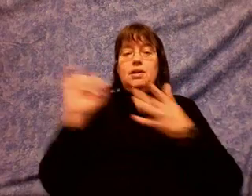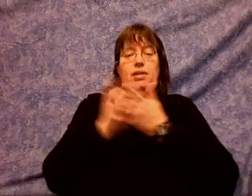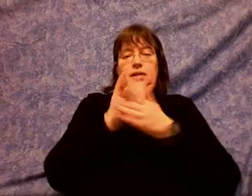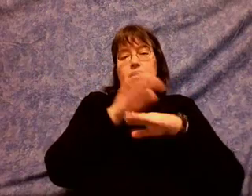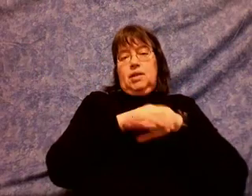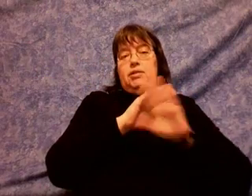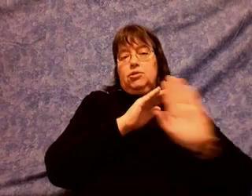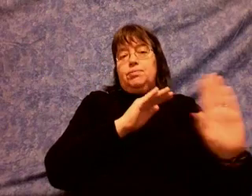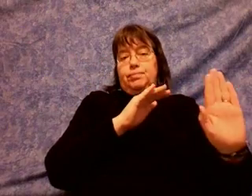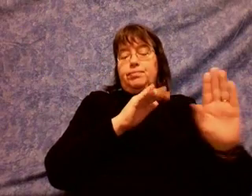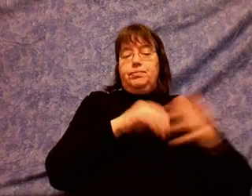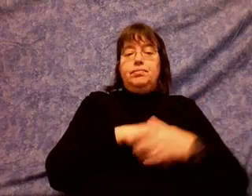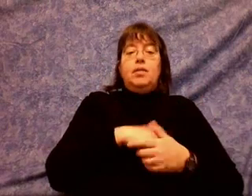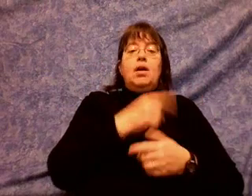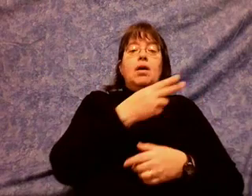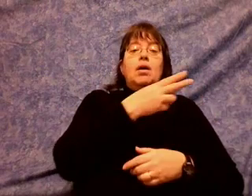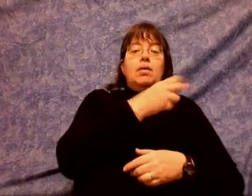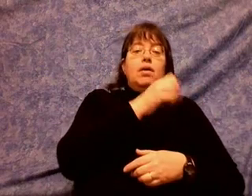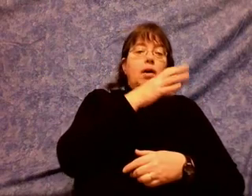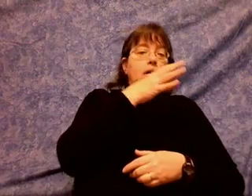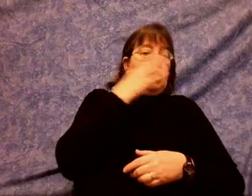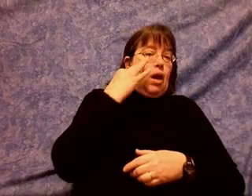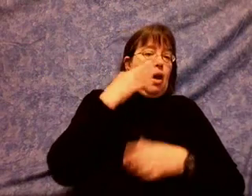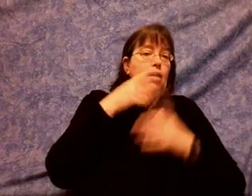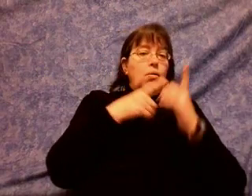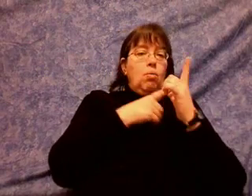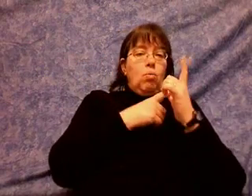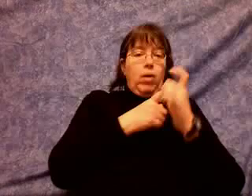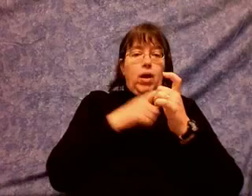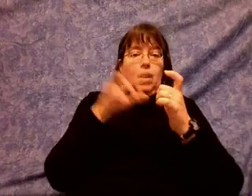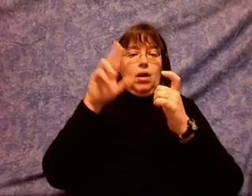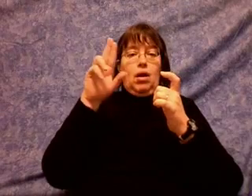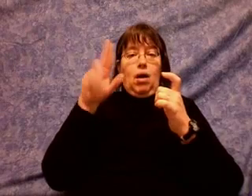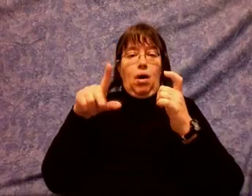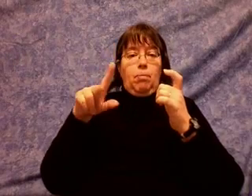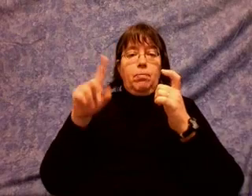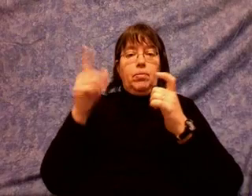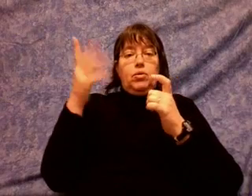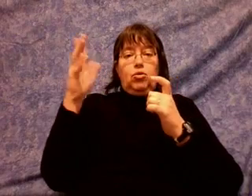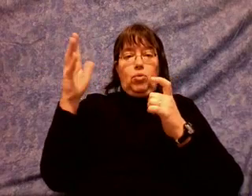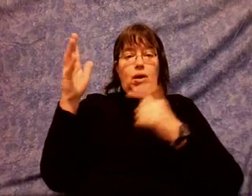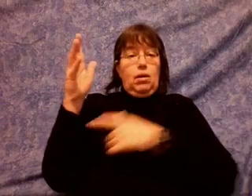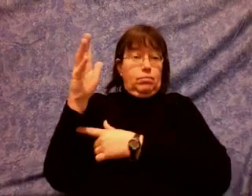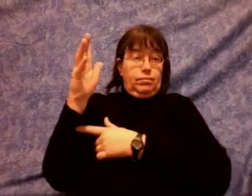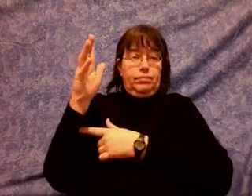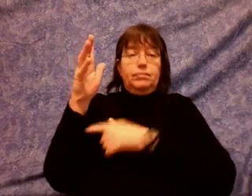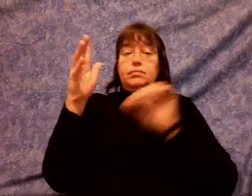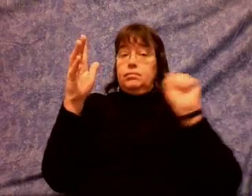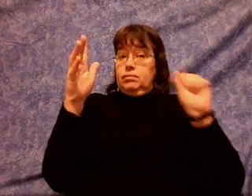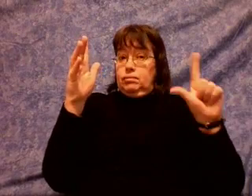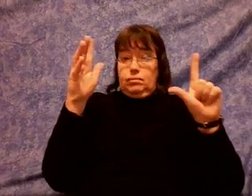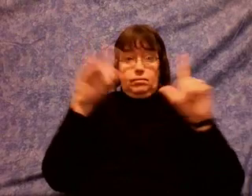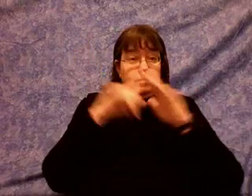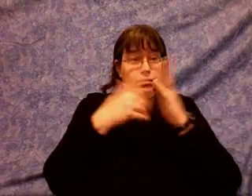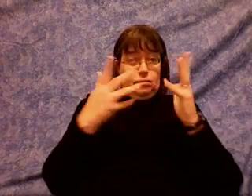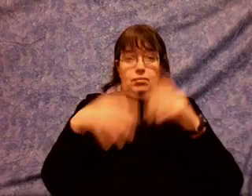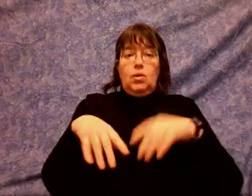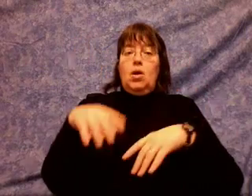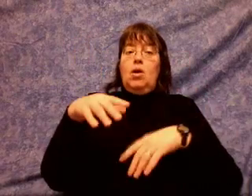sentence, English tends to follow subject, verb, object. So the cat ran up the tree. Tree would be the object. But